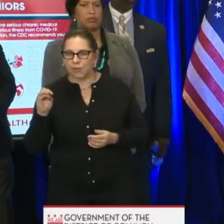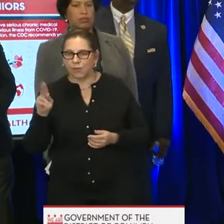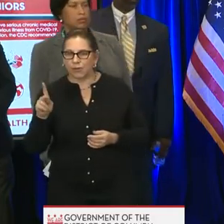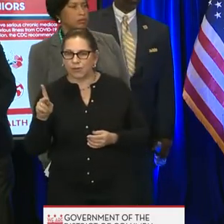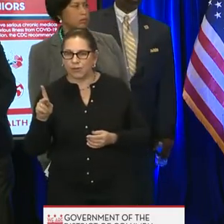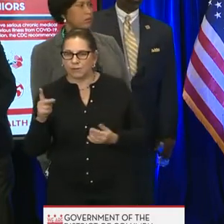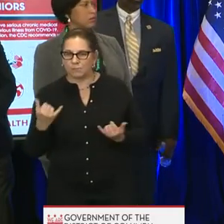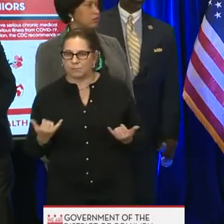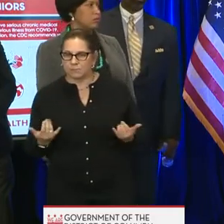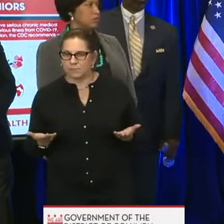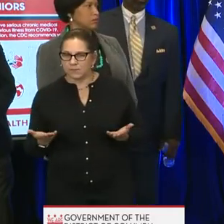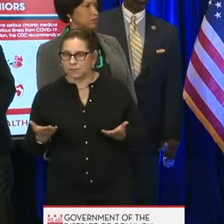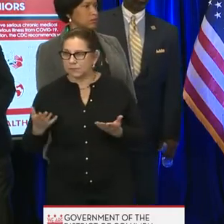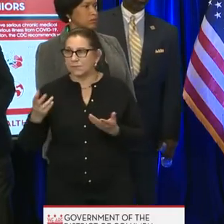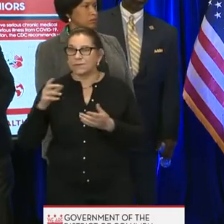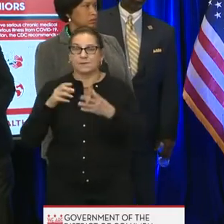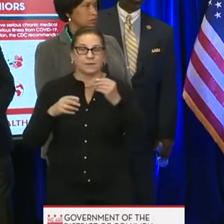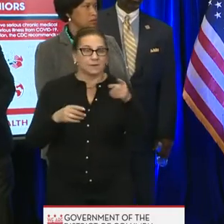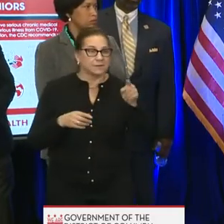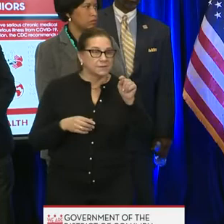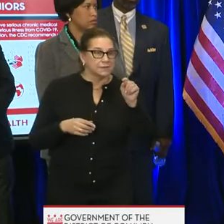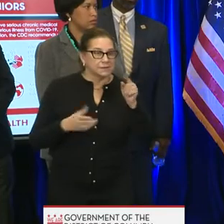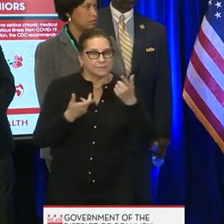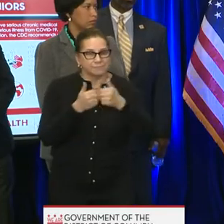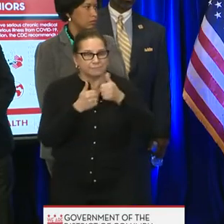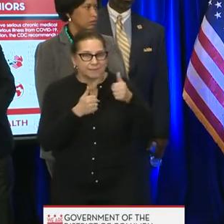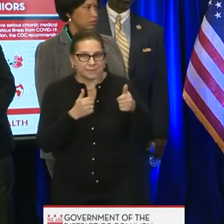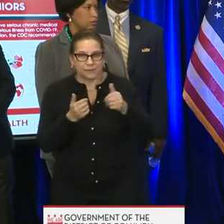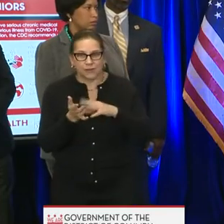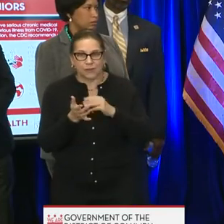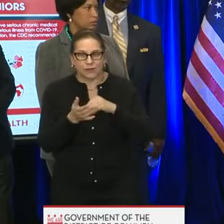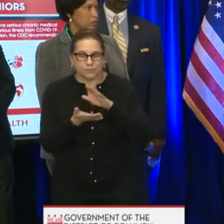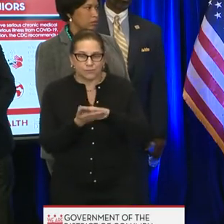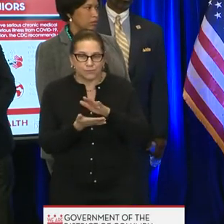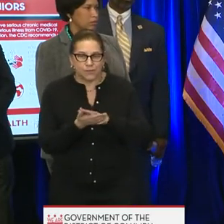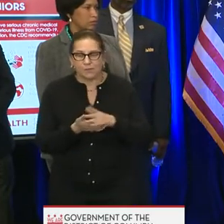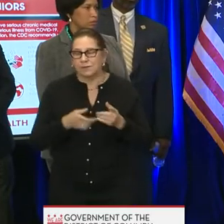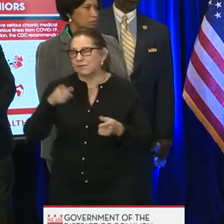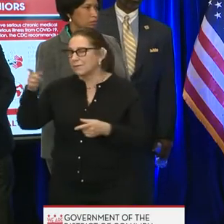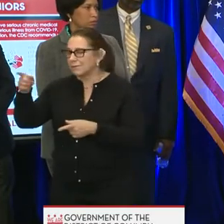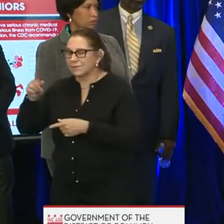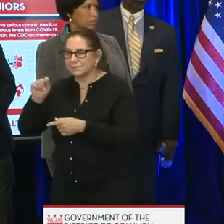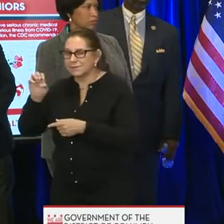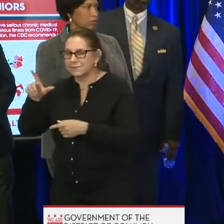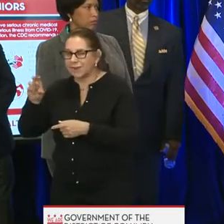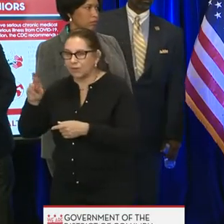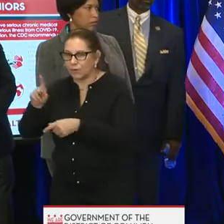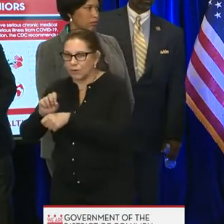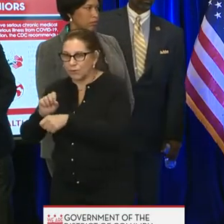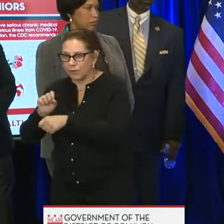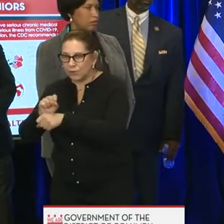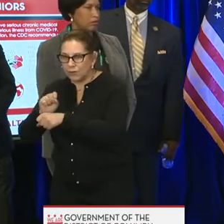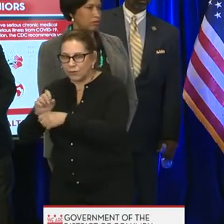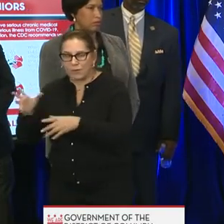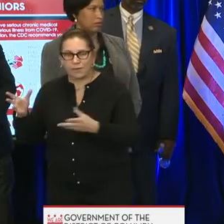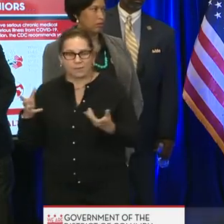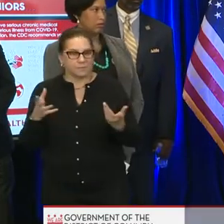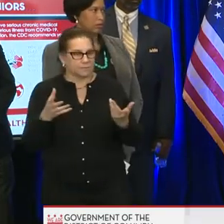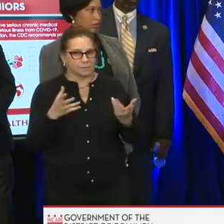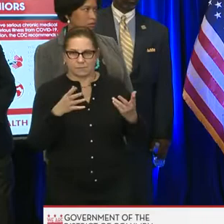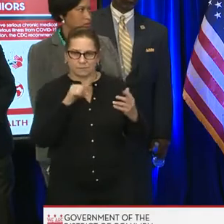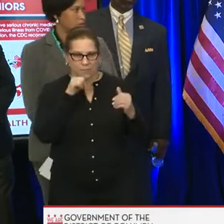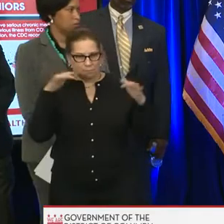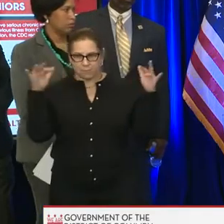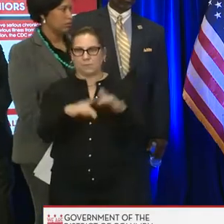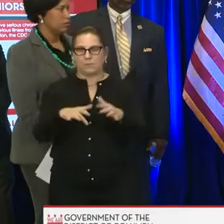not intended for individuals to not be at work or not be at school, but to congregate in large groups in different places